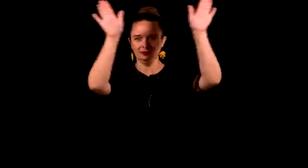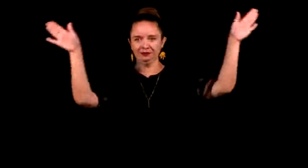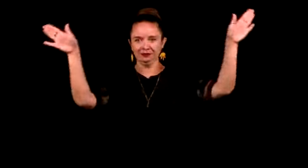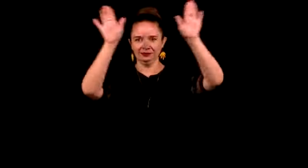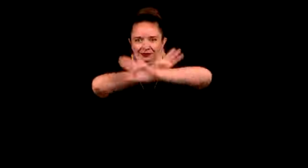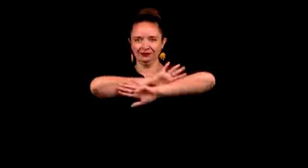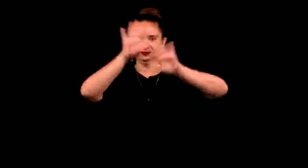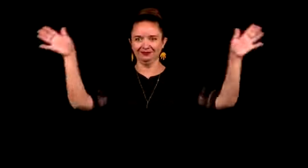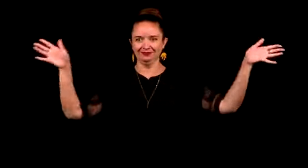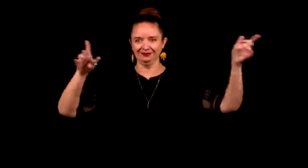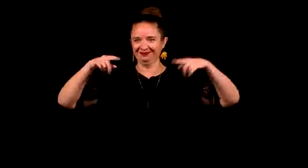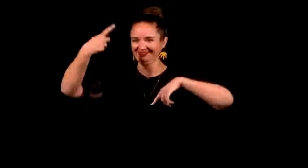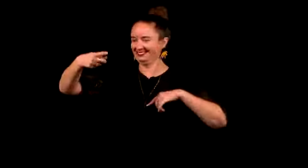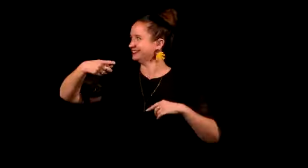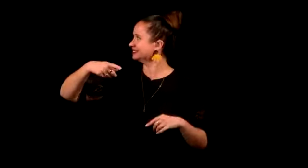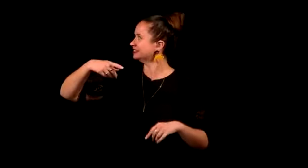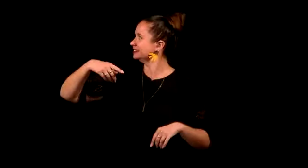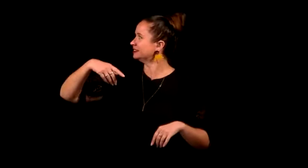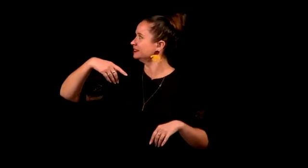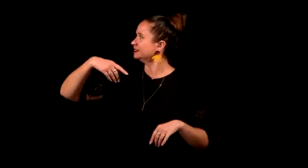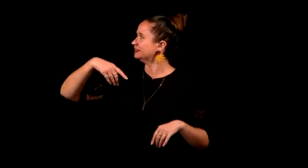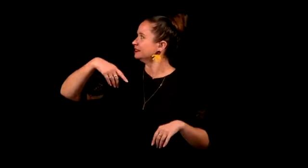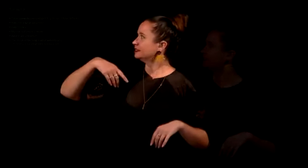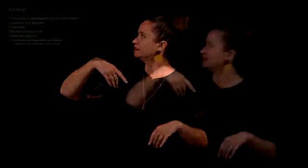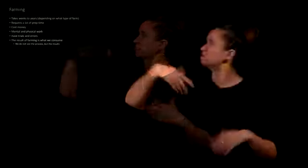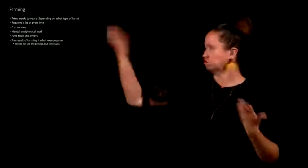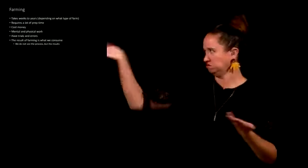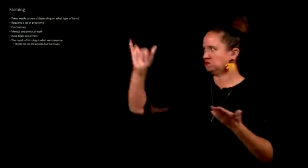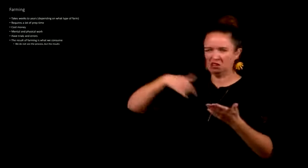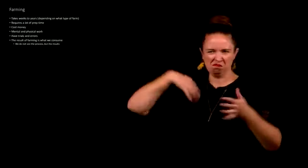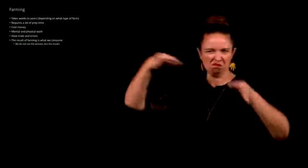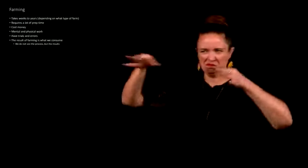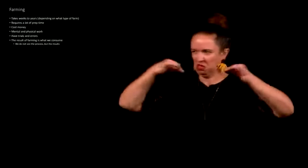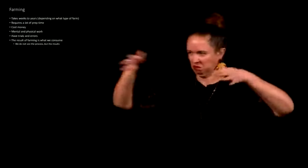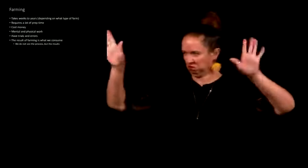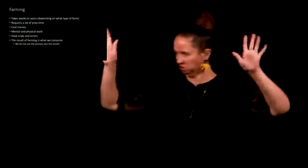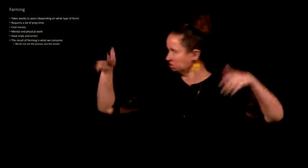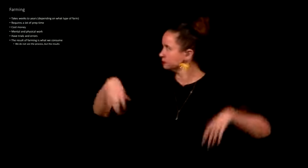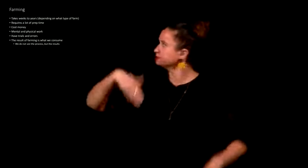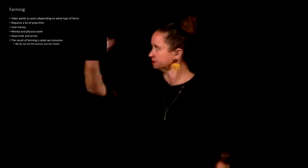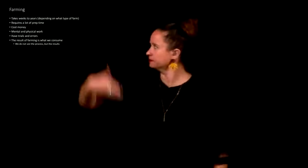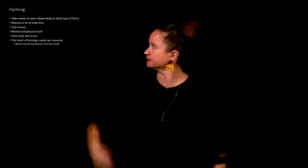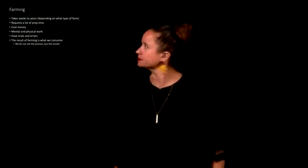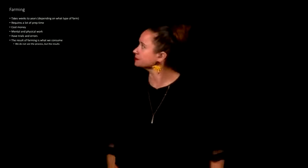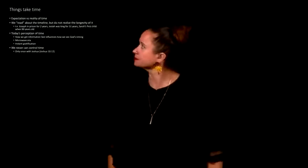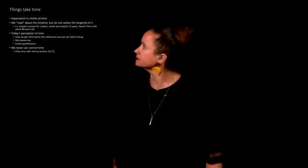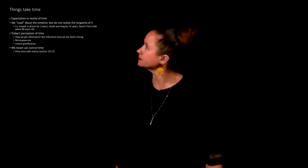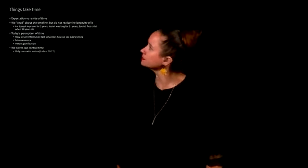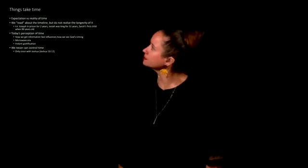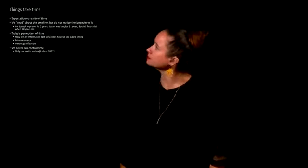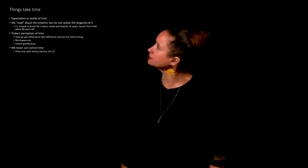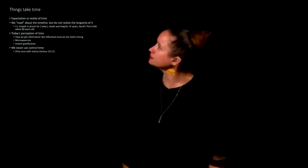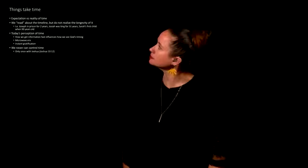All right, so I'm trying to get their attention to go on to the next slide. Here we go. I think we already explained this one, so we can keep